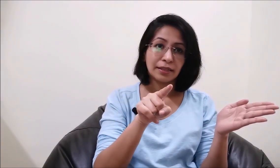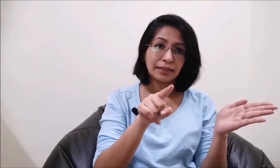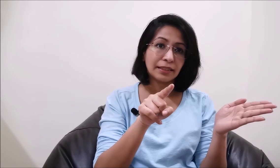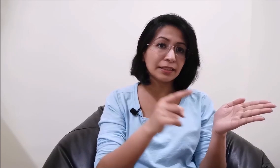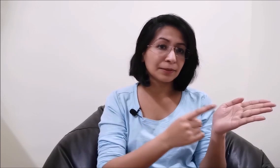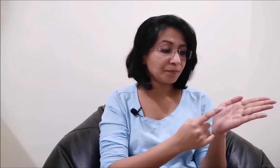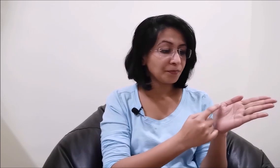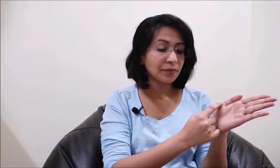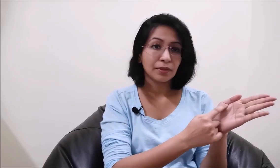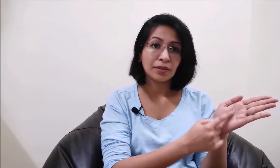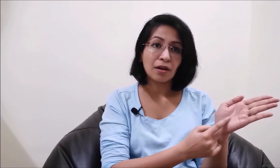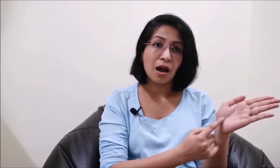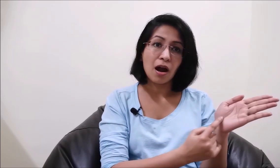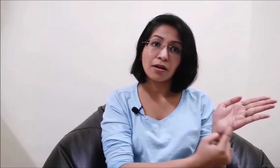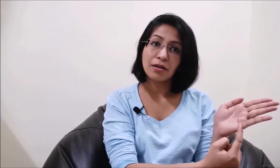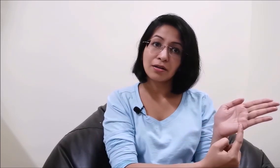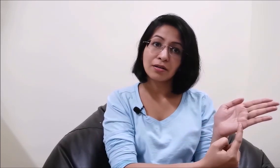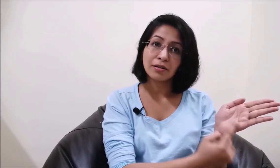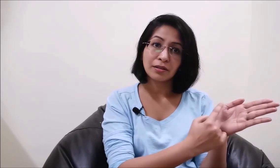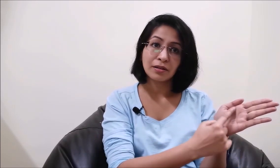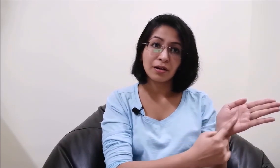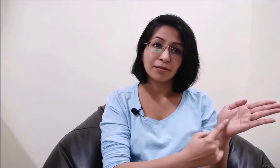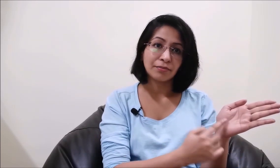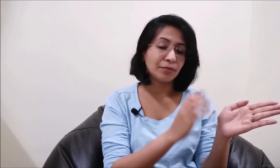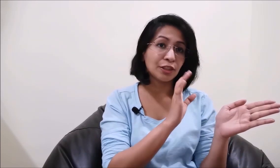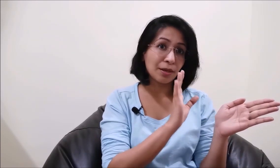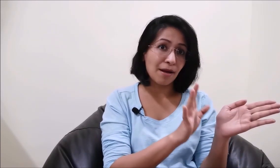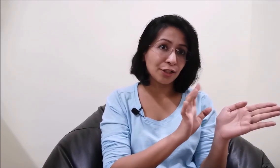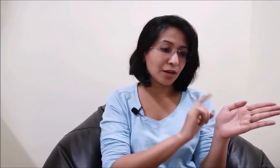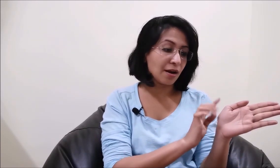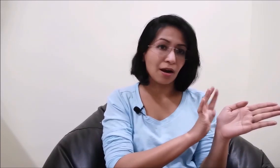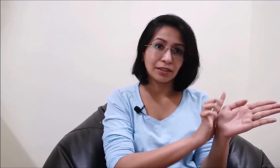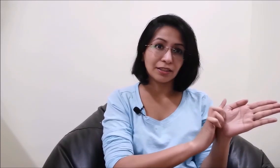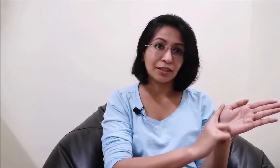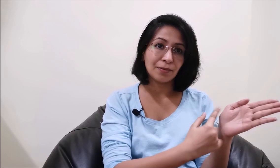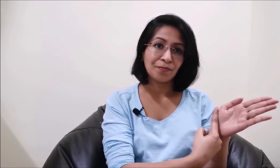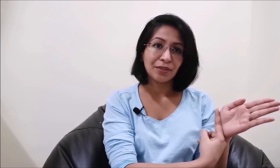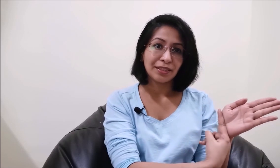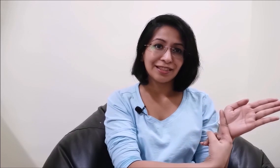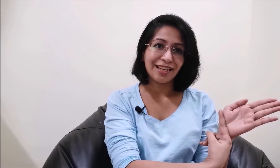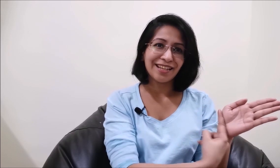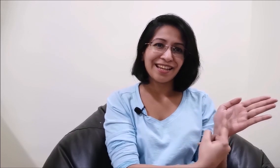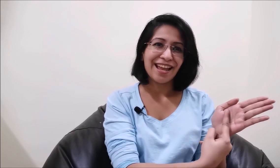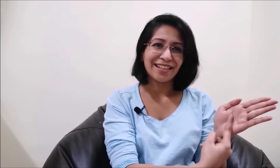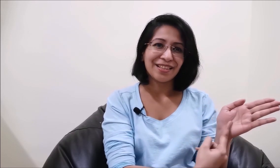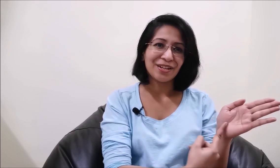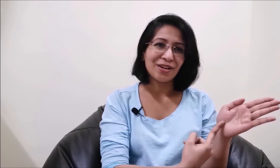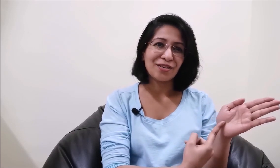like this. R, just imagine an R. This is the stick and then the curve,